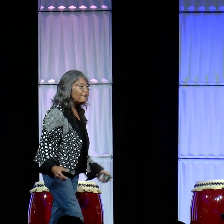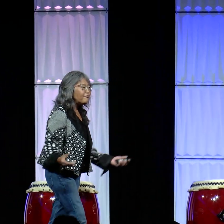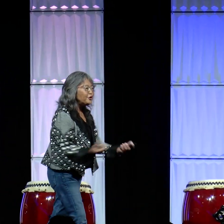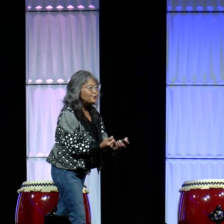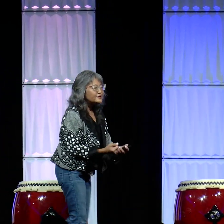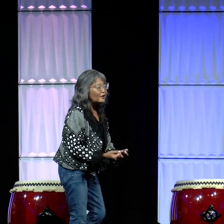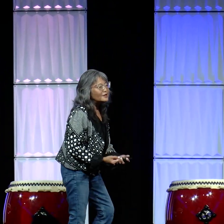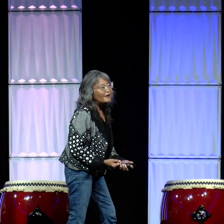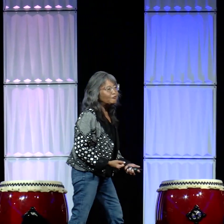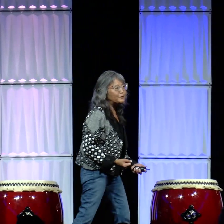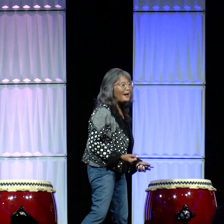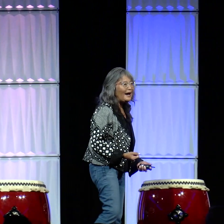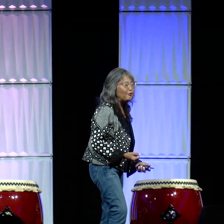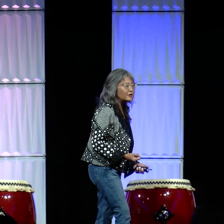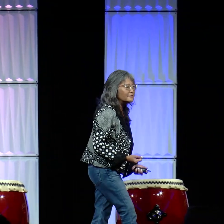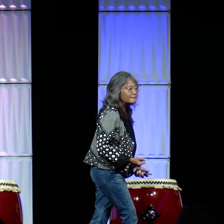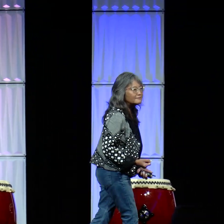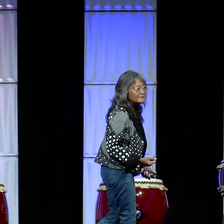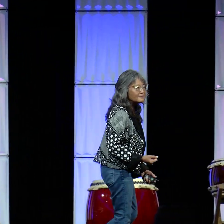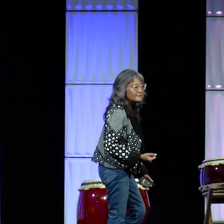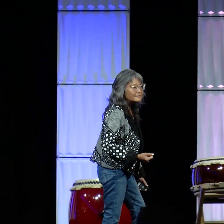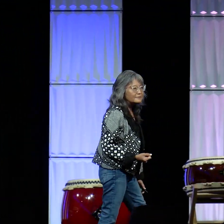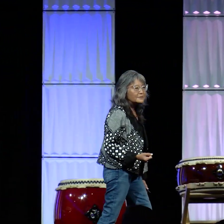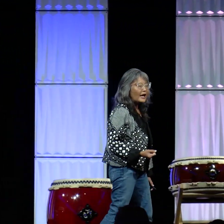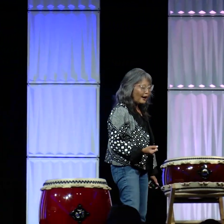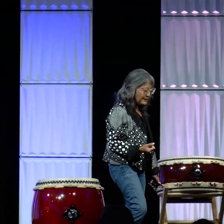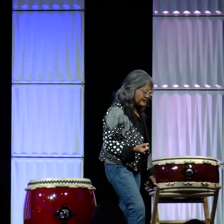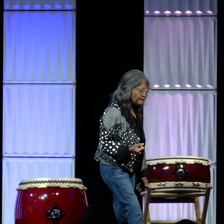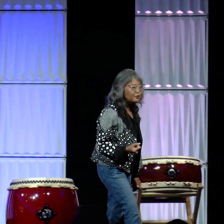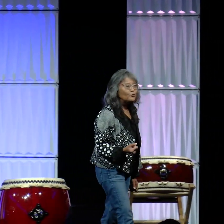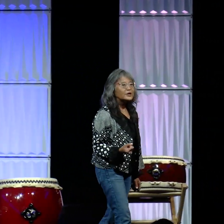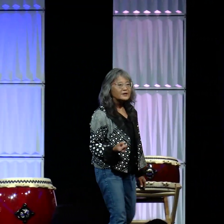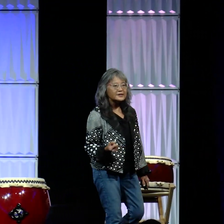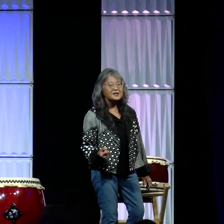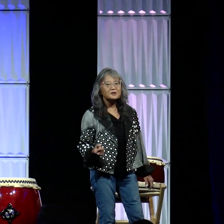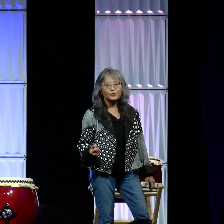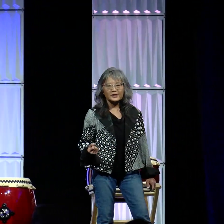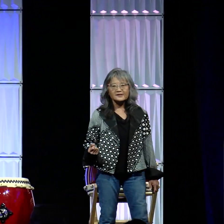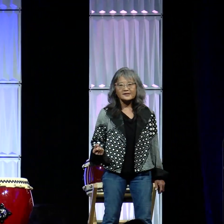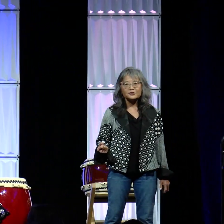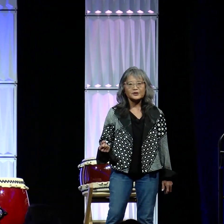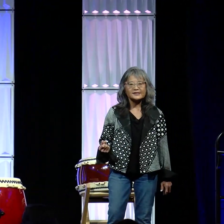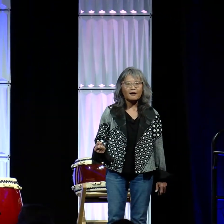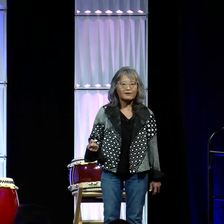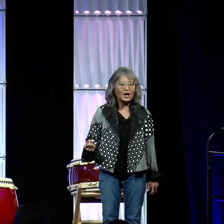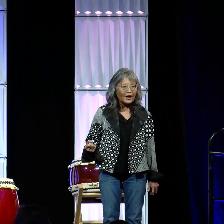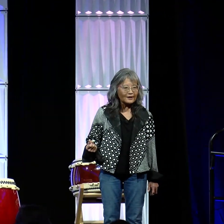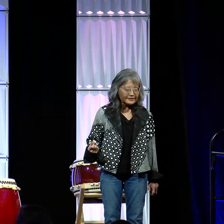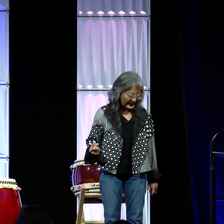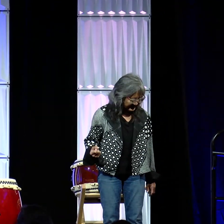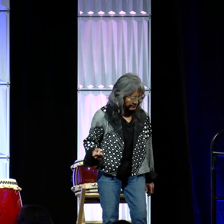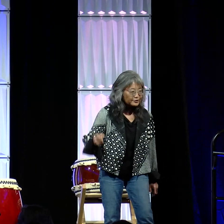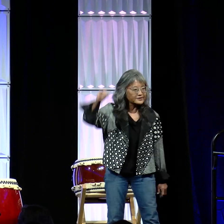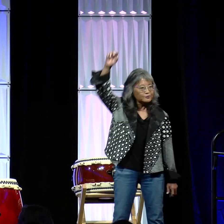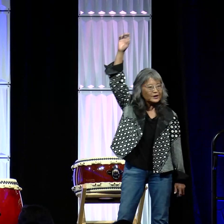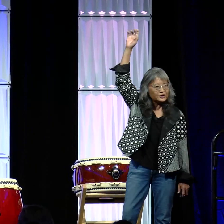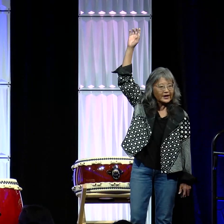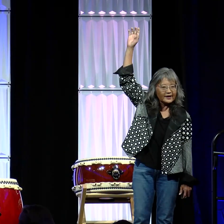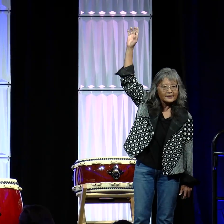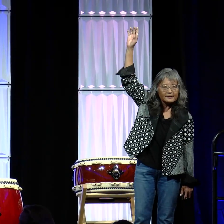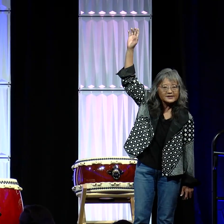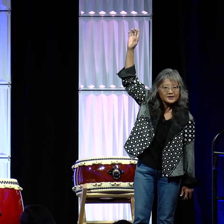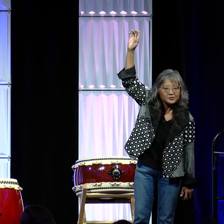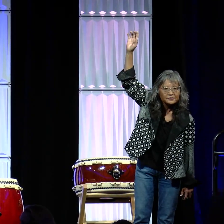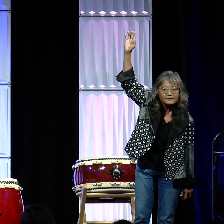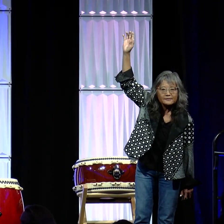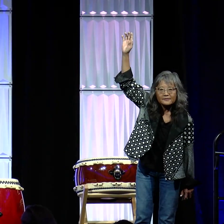and fuse our love with power. How many of you would consider yourself a colonized person? Raise your hand.